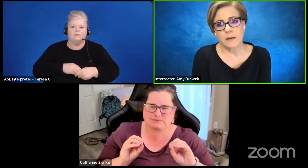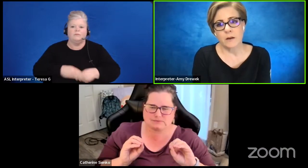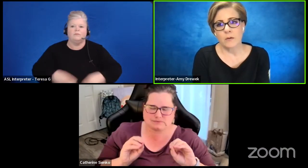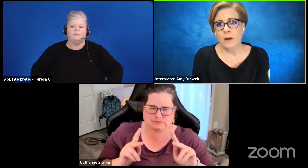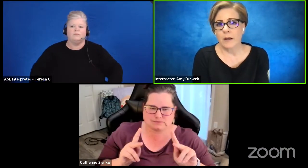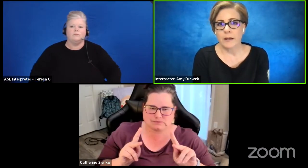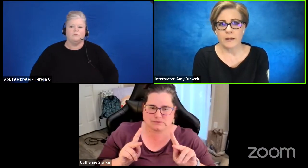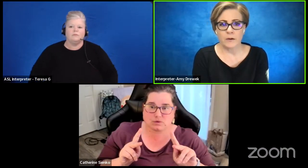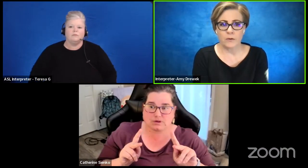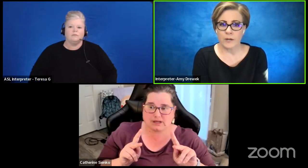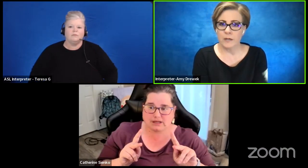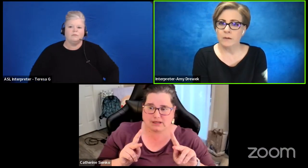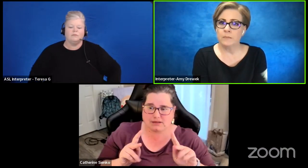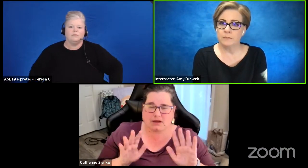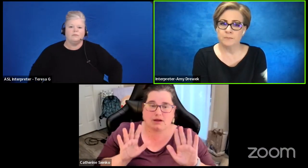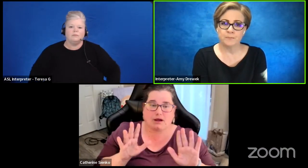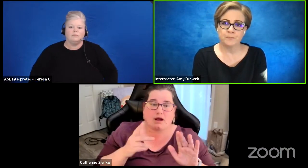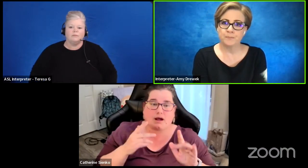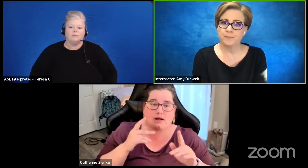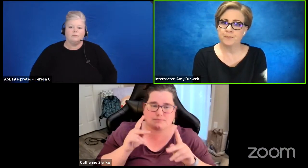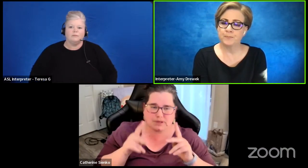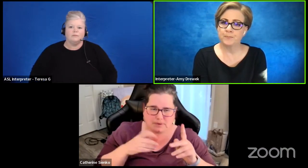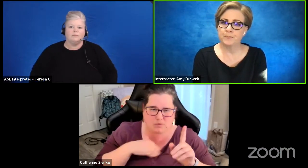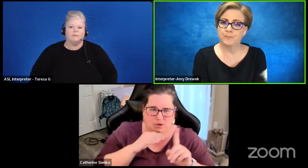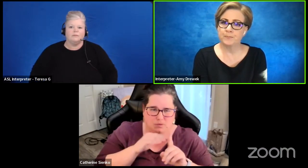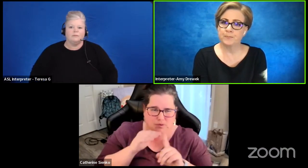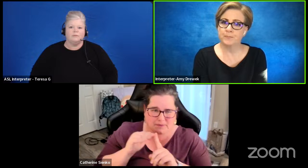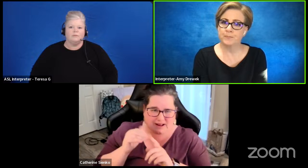This is Commissioner Cienko. I agree.